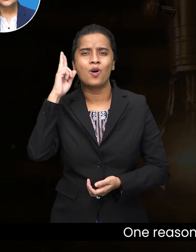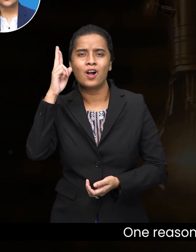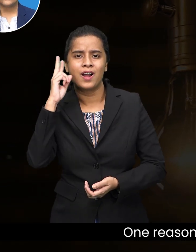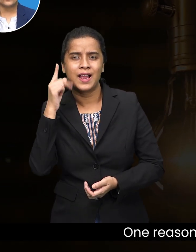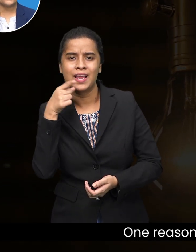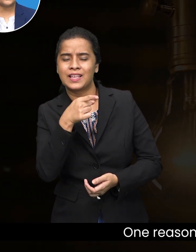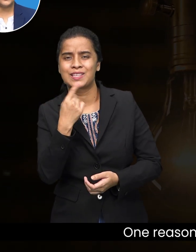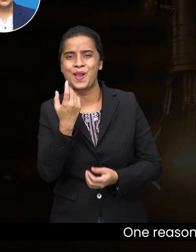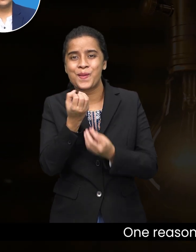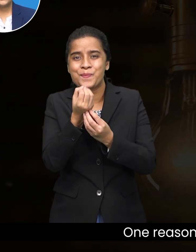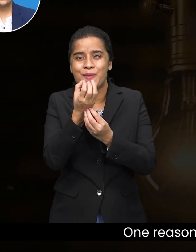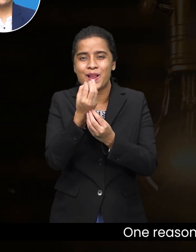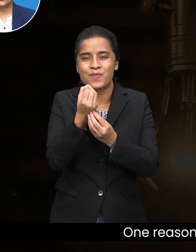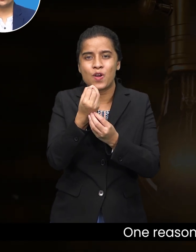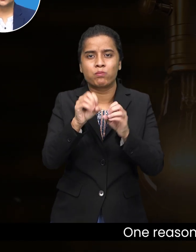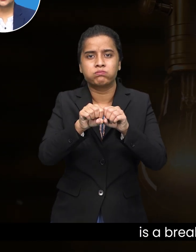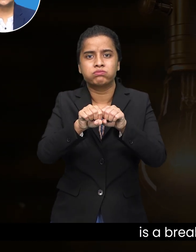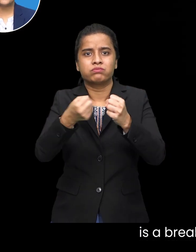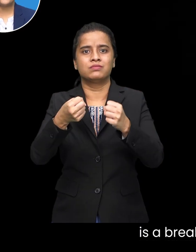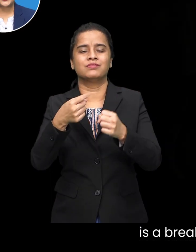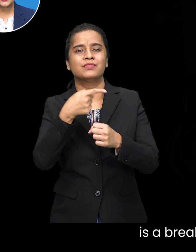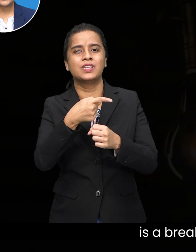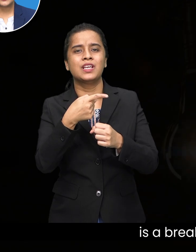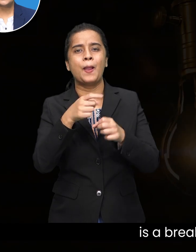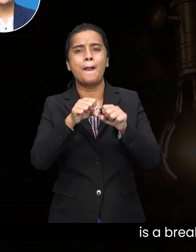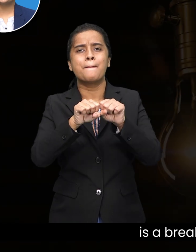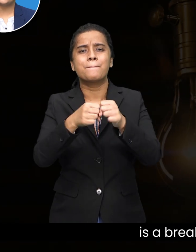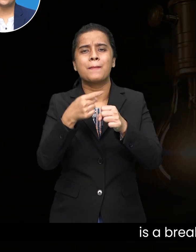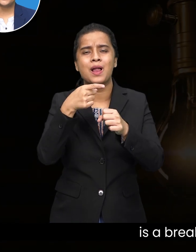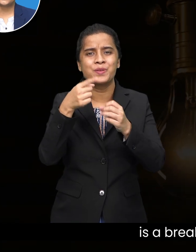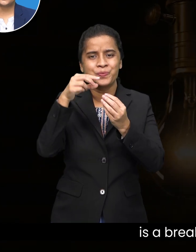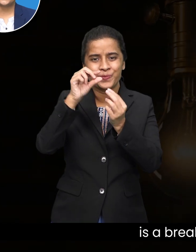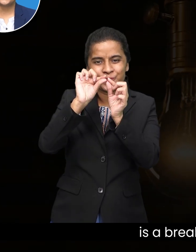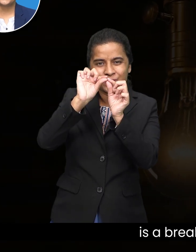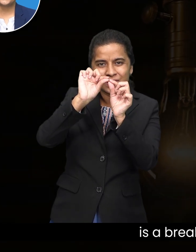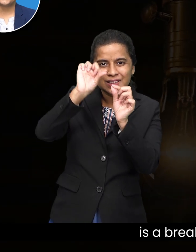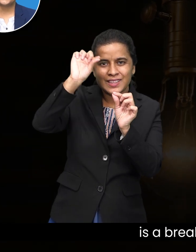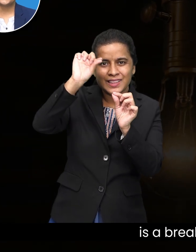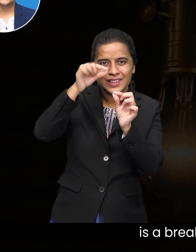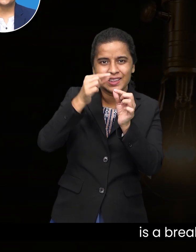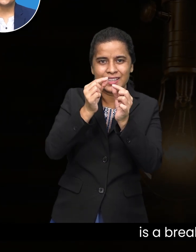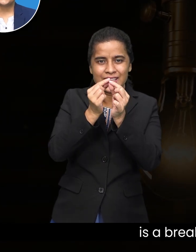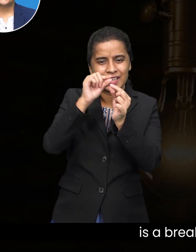One reason for a bulb to fuse is a break in its filament.